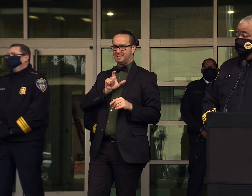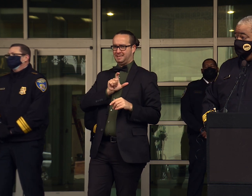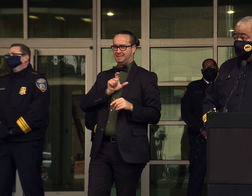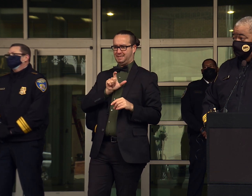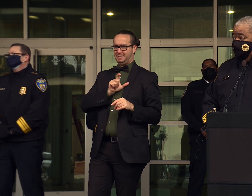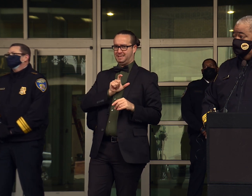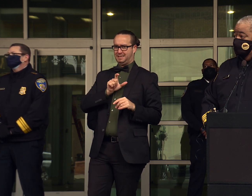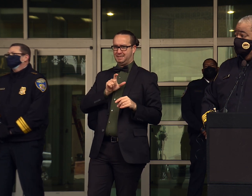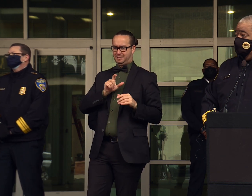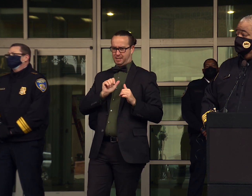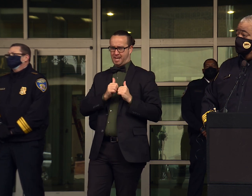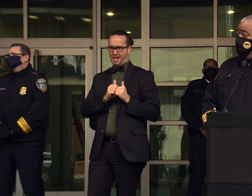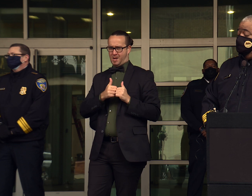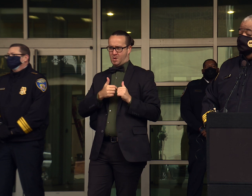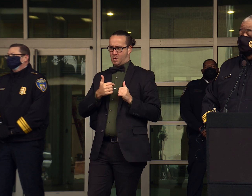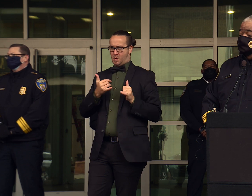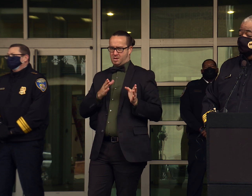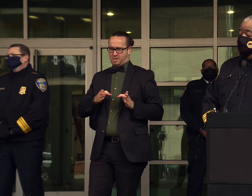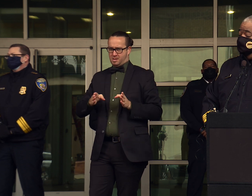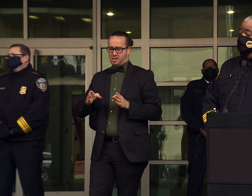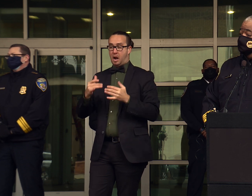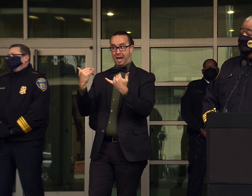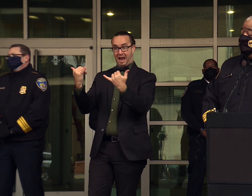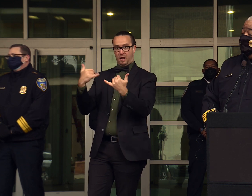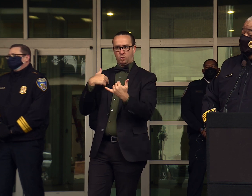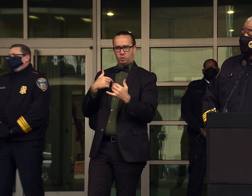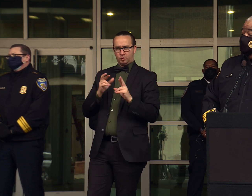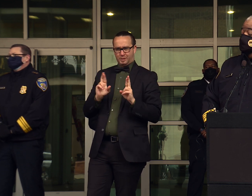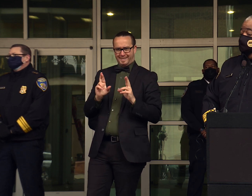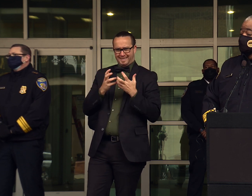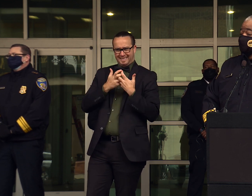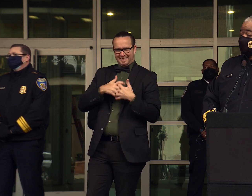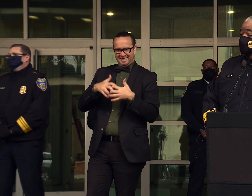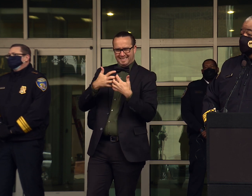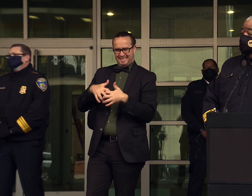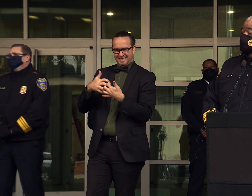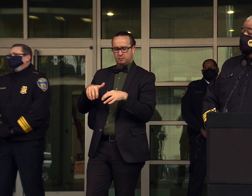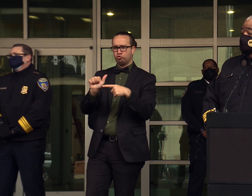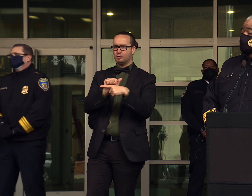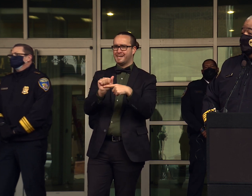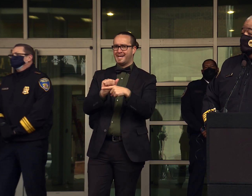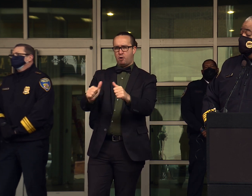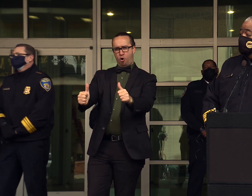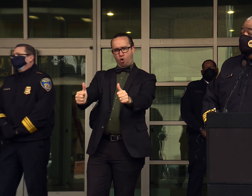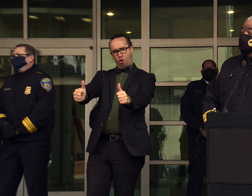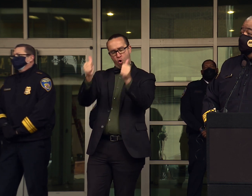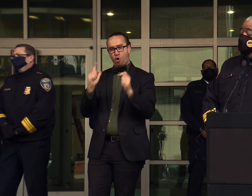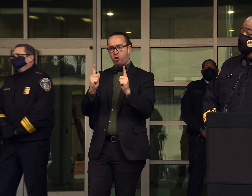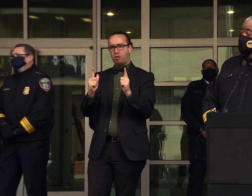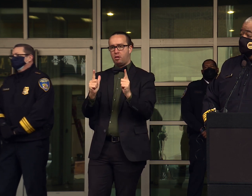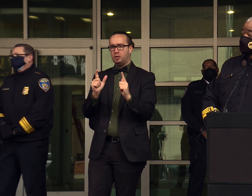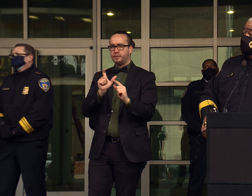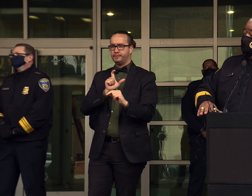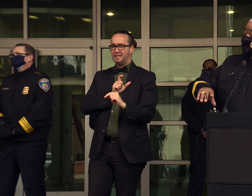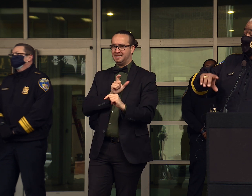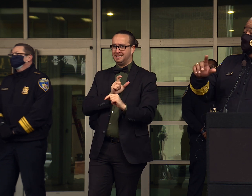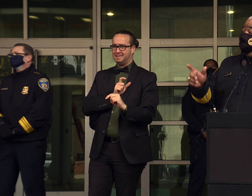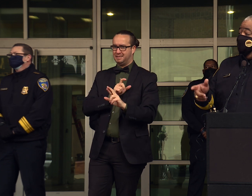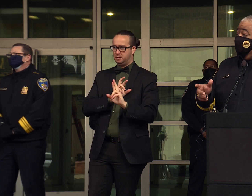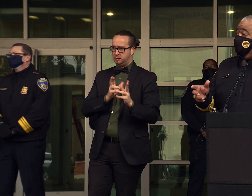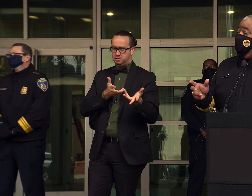on. We have not started that training yet, but we will be in the very near future. And that will be how to work with community members